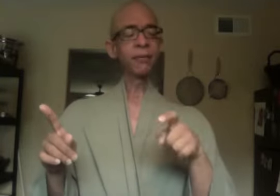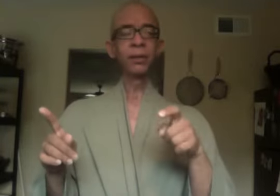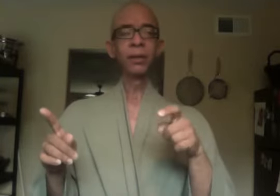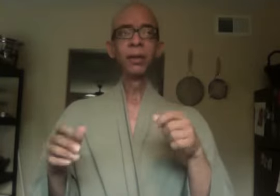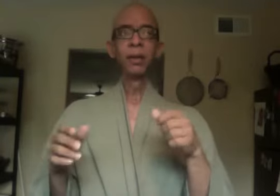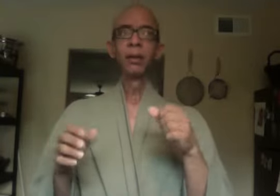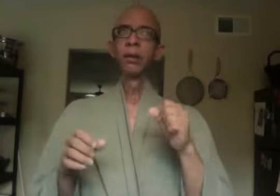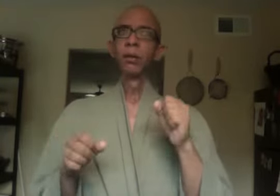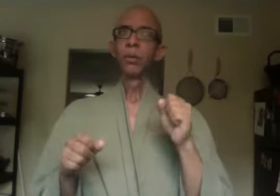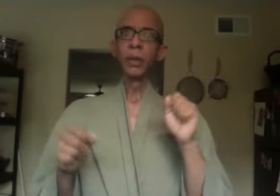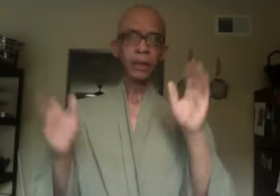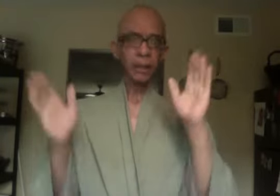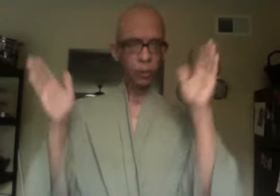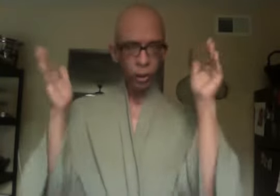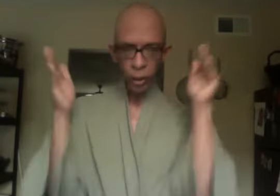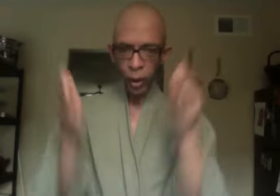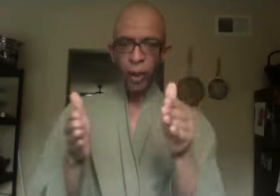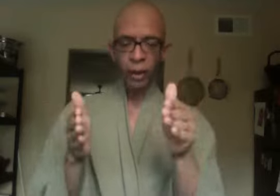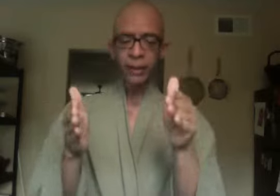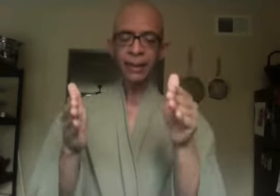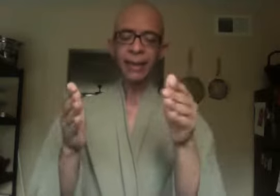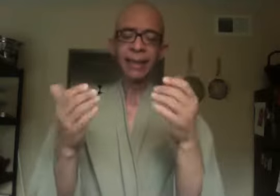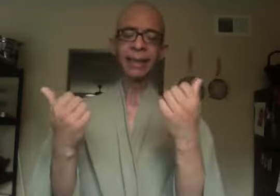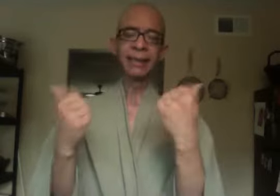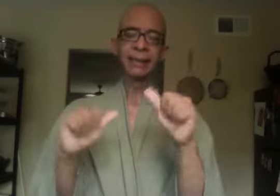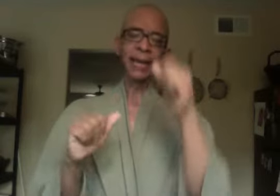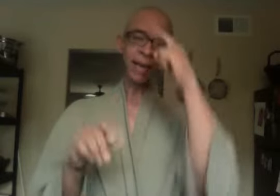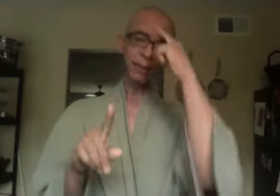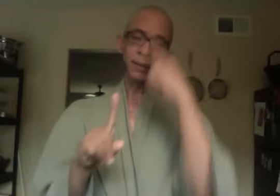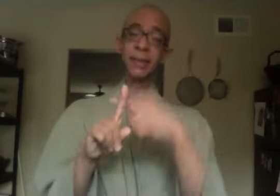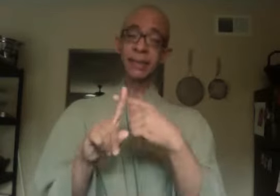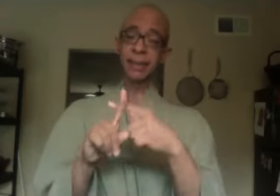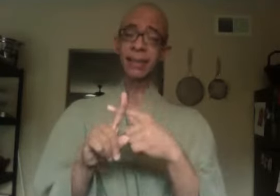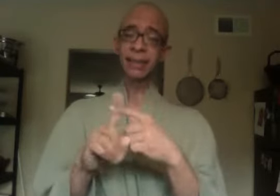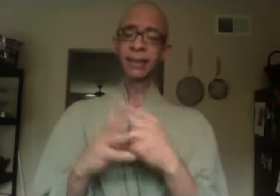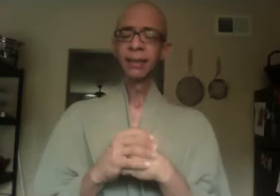to really work hard and stay optimistic.